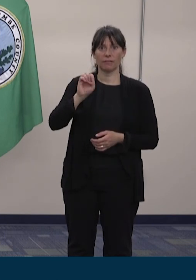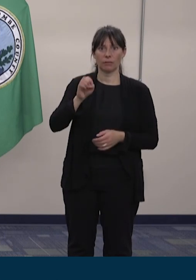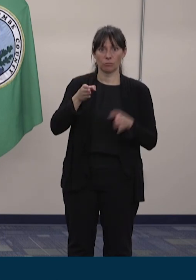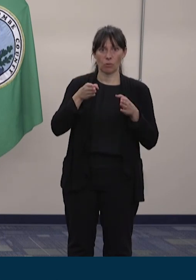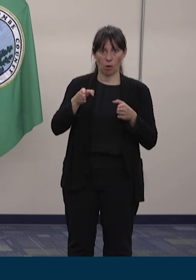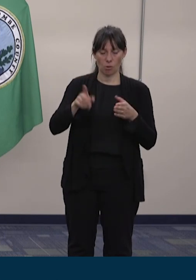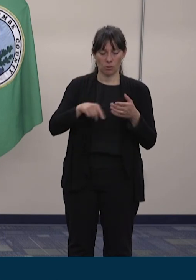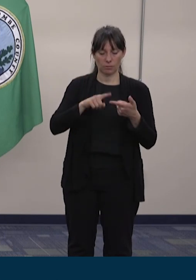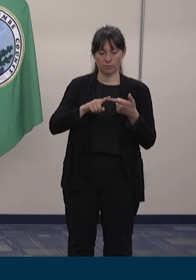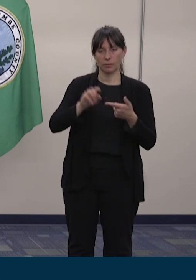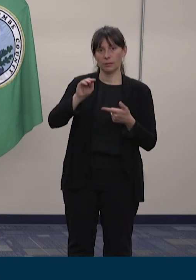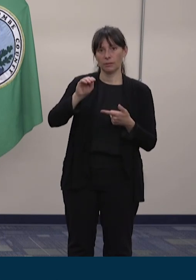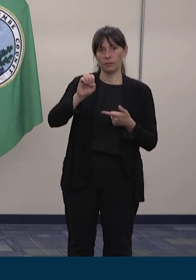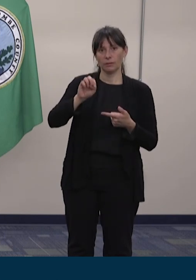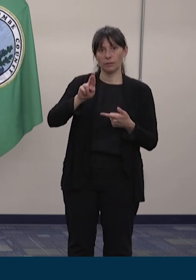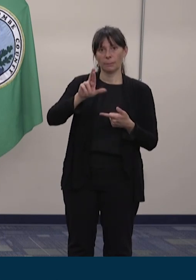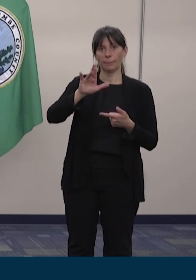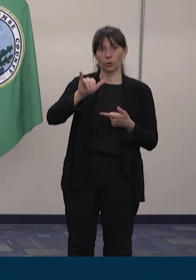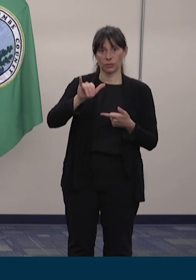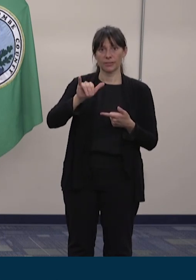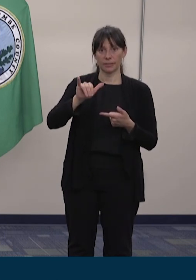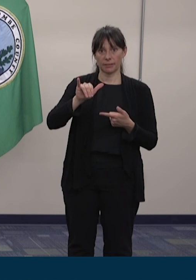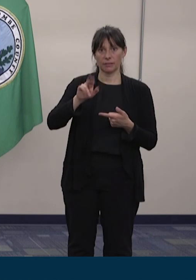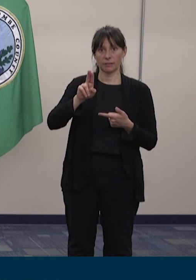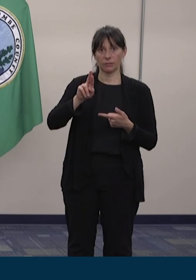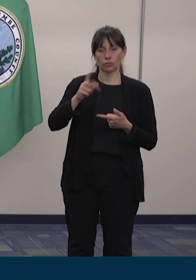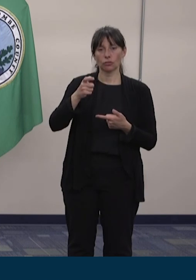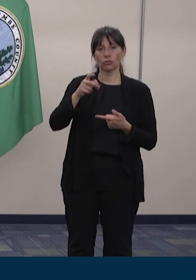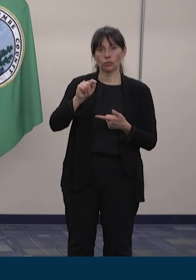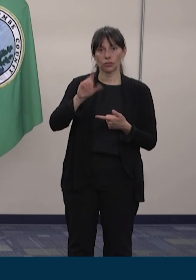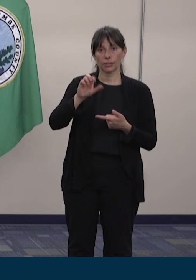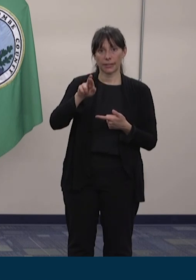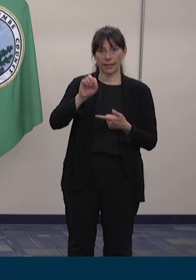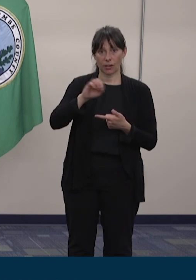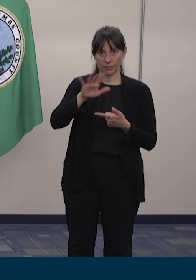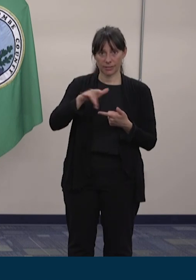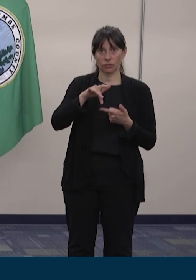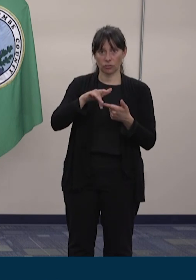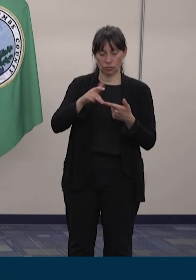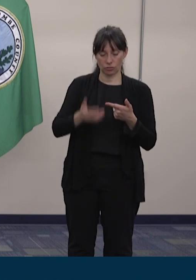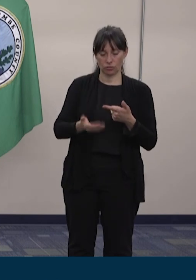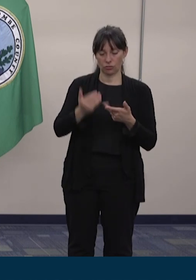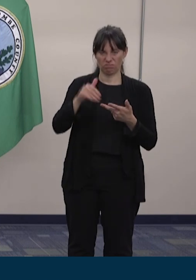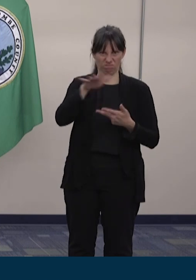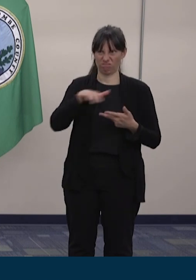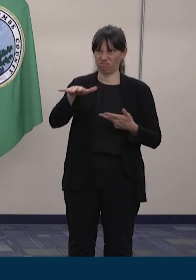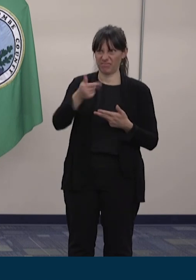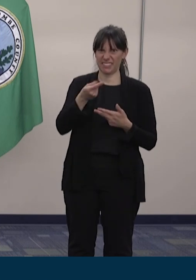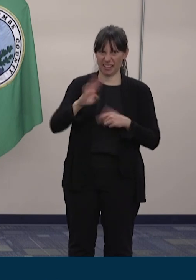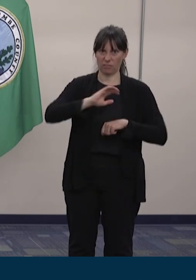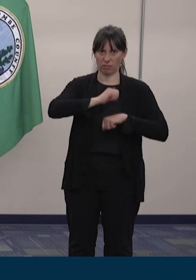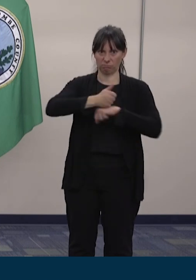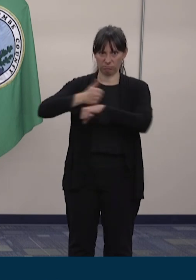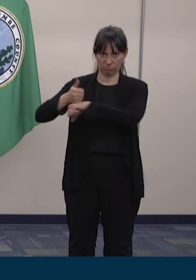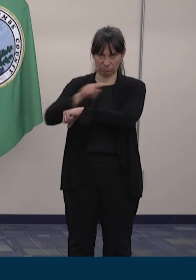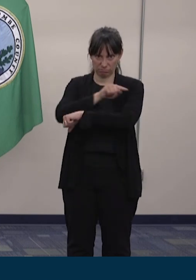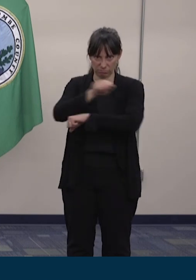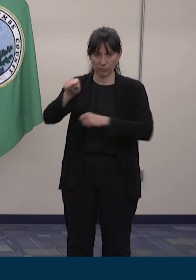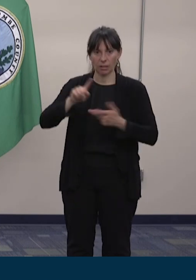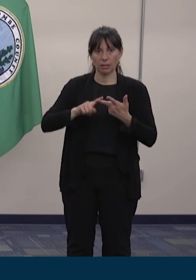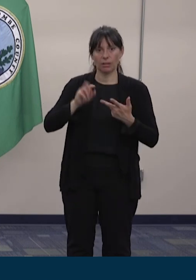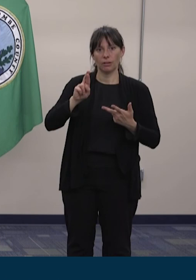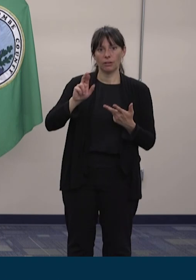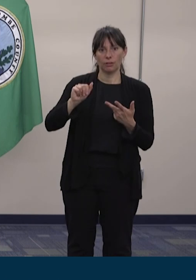Care Mercy centers Urgent throughout the Care community, and y Rage Urgent Rage Care Urgent Care have expanded están testing expandiendo